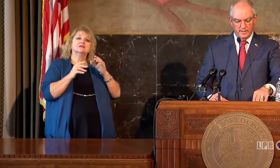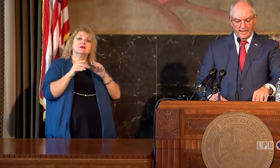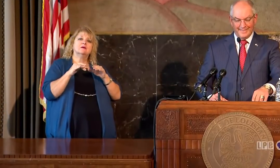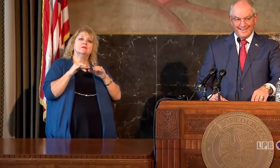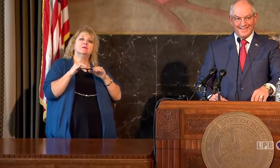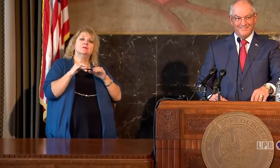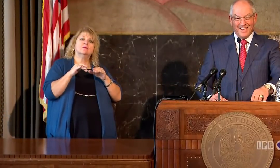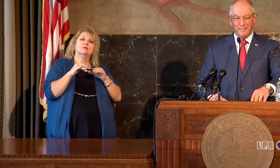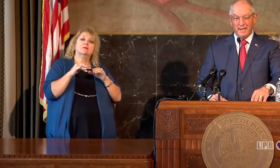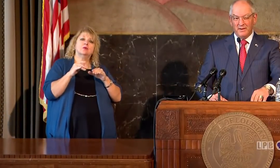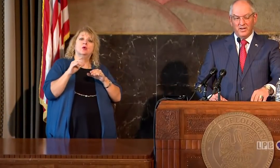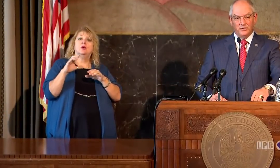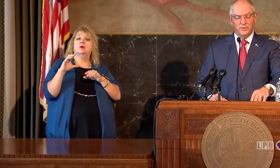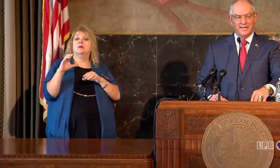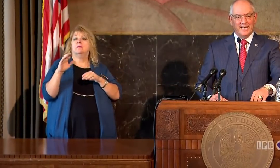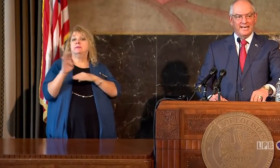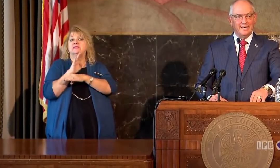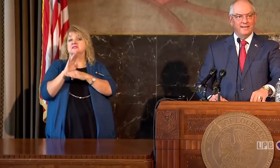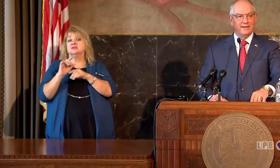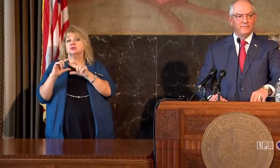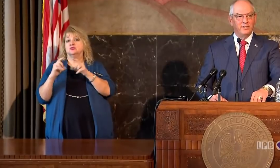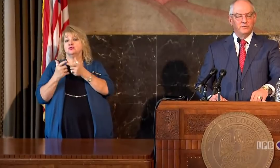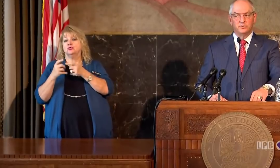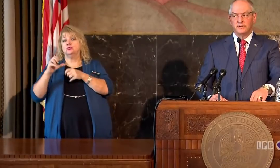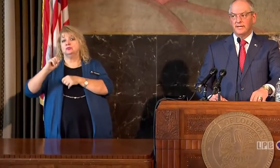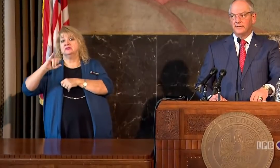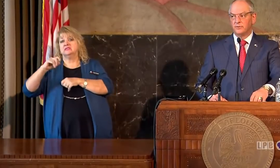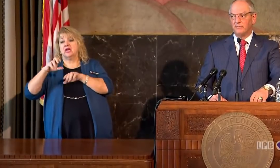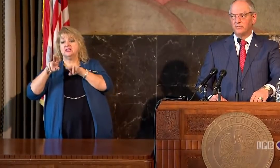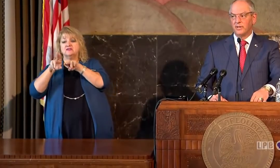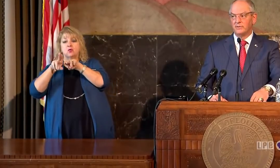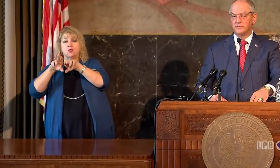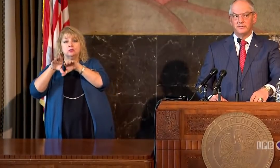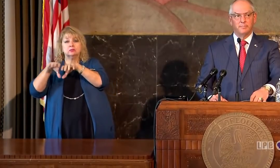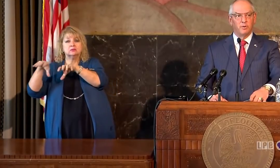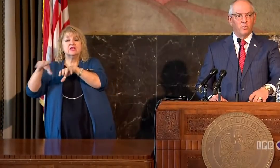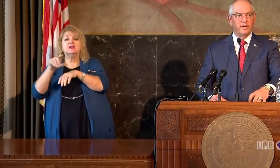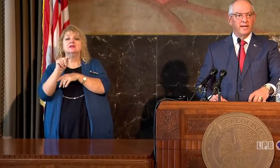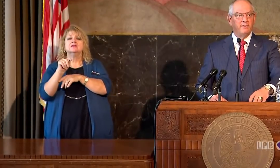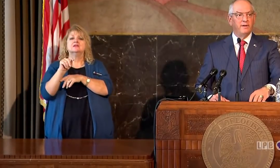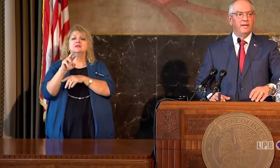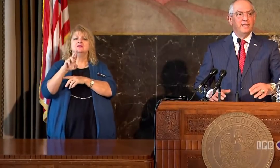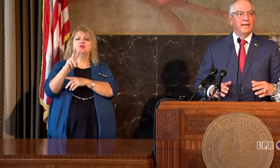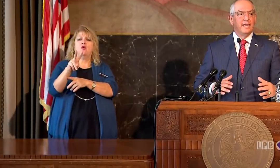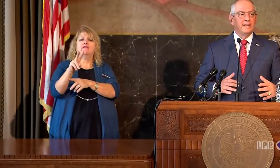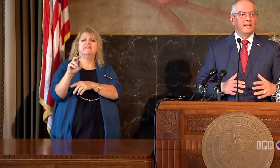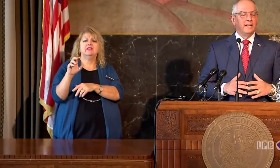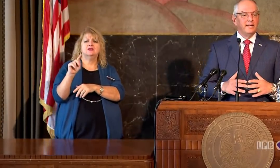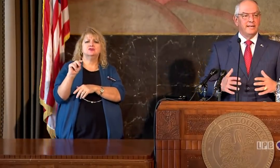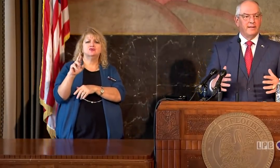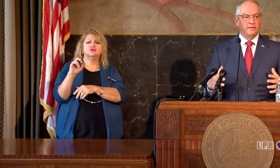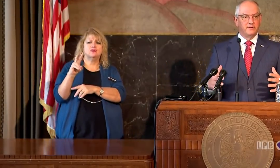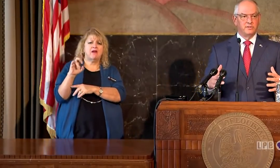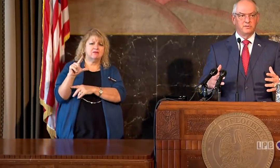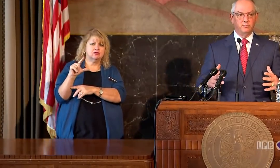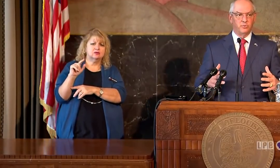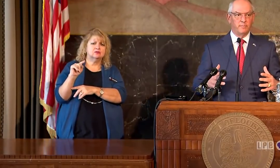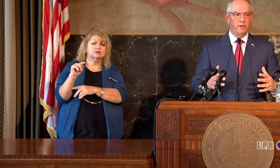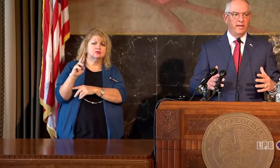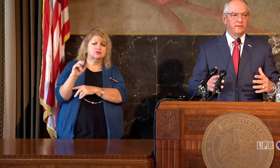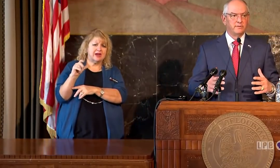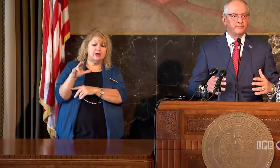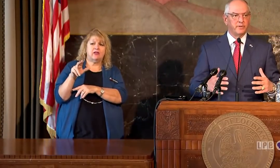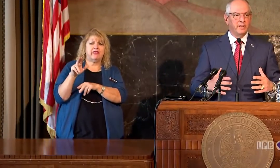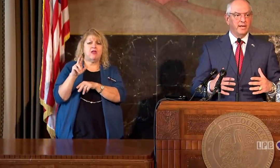sites. I think they've got about 190 of those travel trailers deployed now. And now that the systems